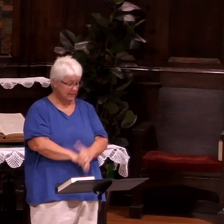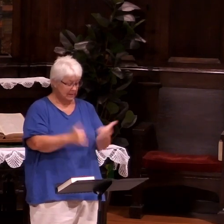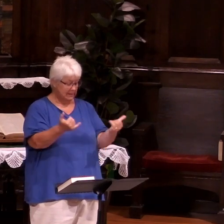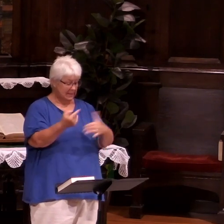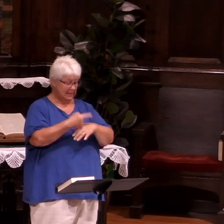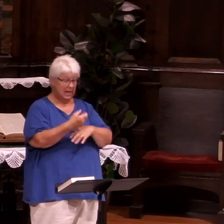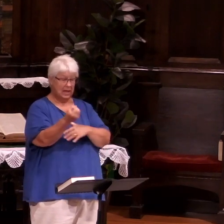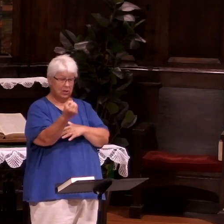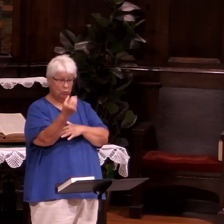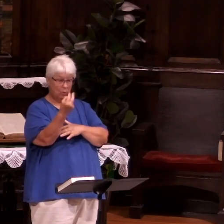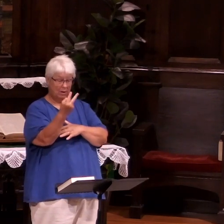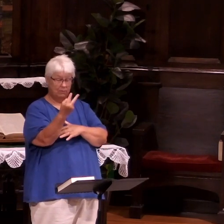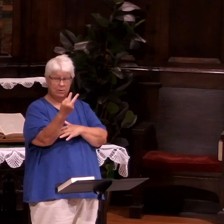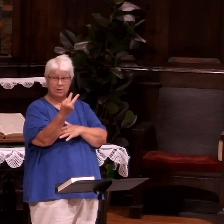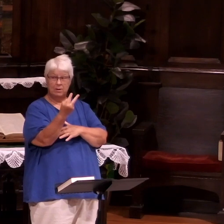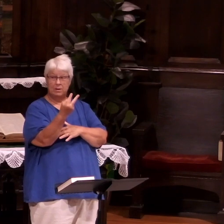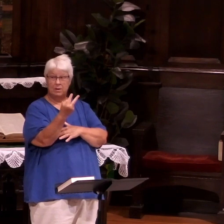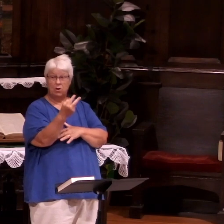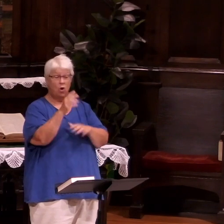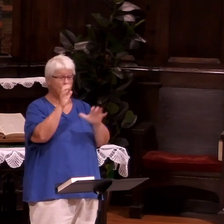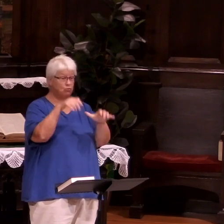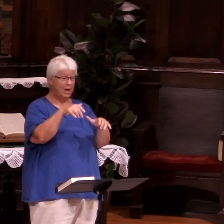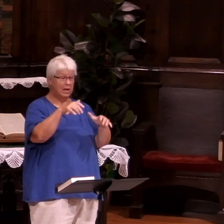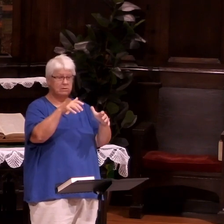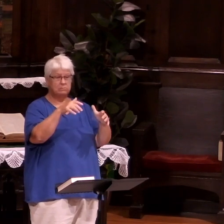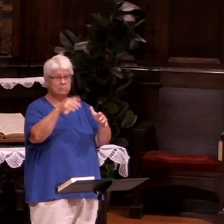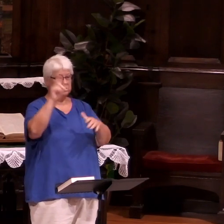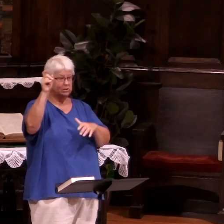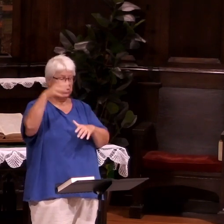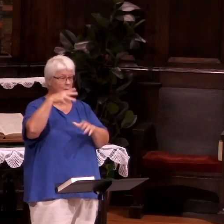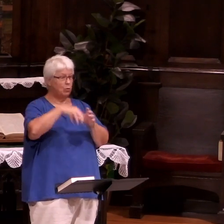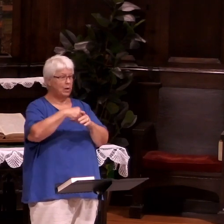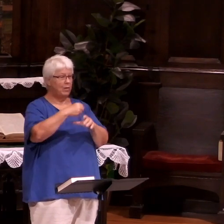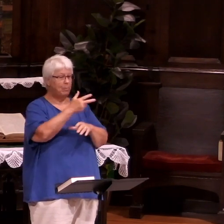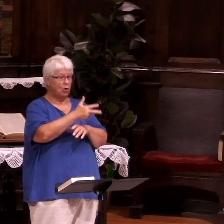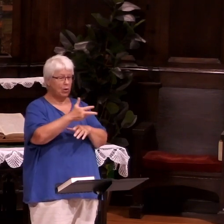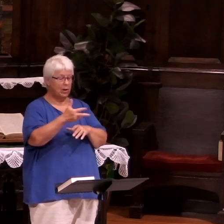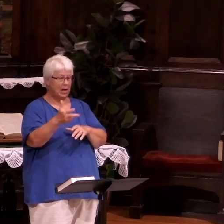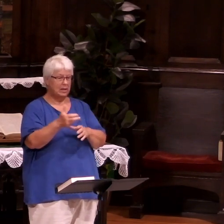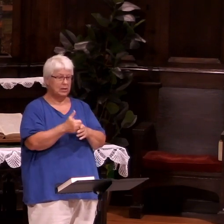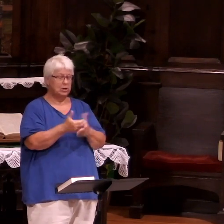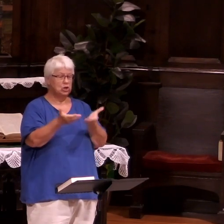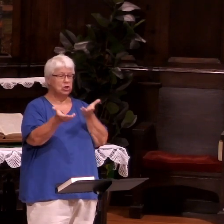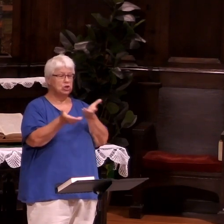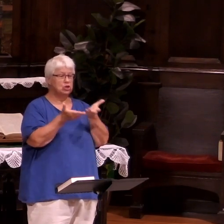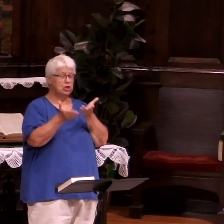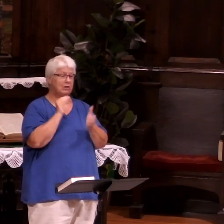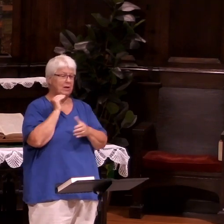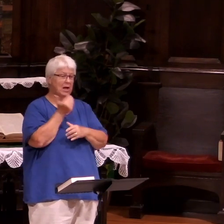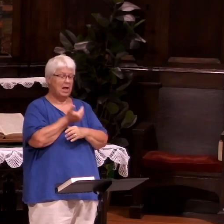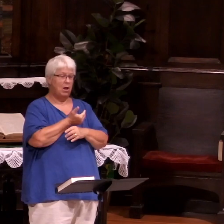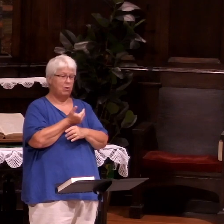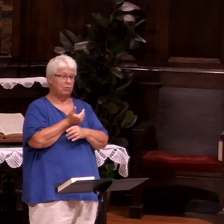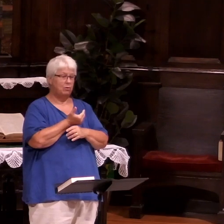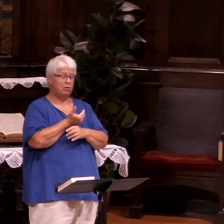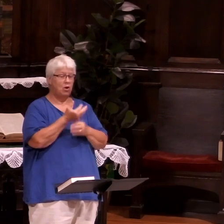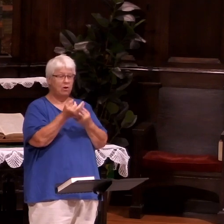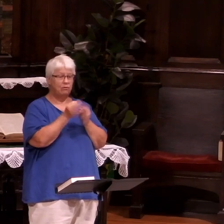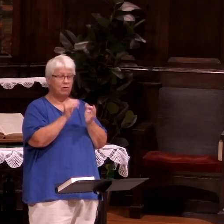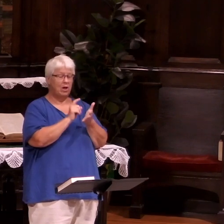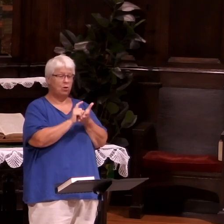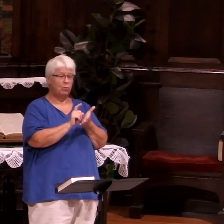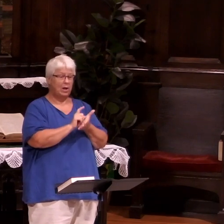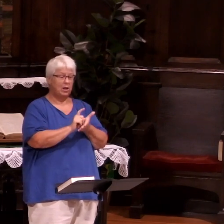at 12 noon, folks, rain or shine, we are out in that parking lot serving our free